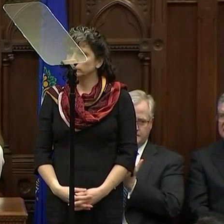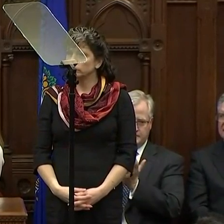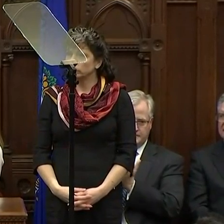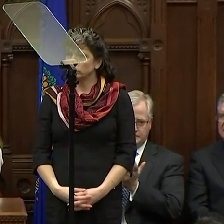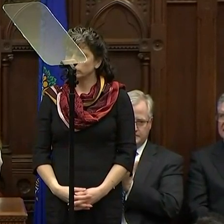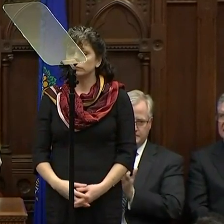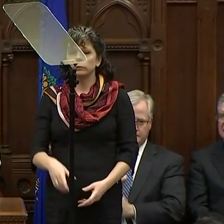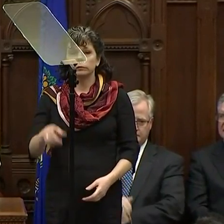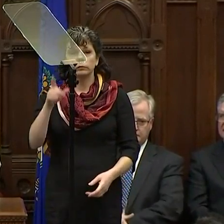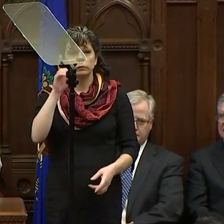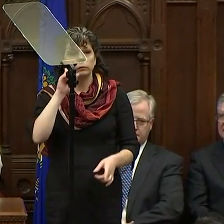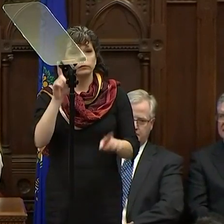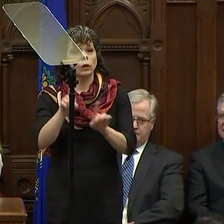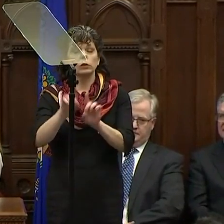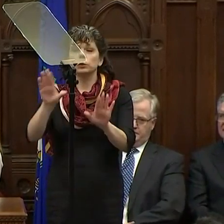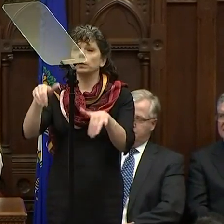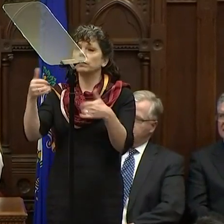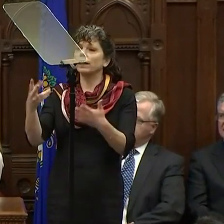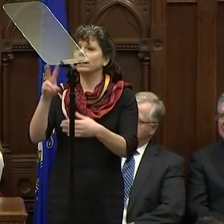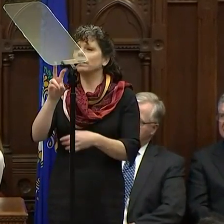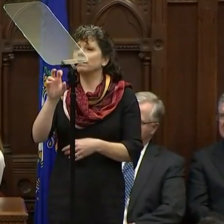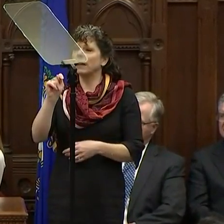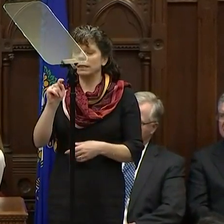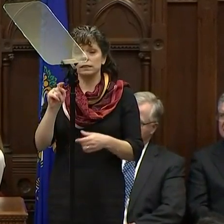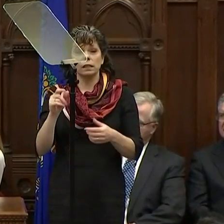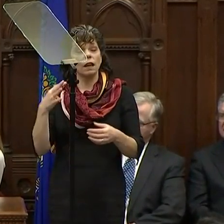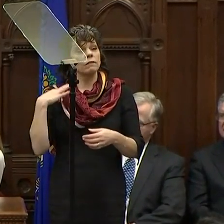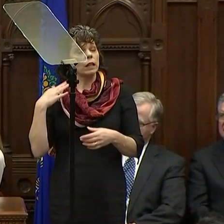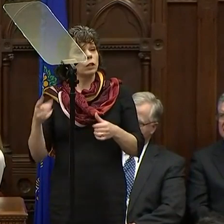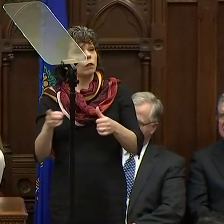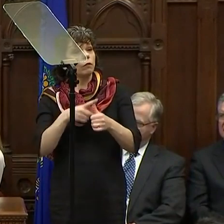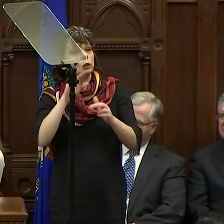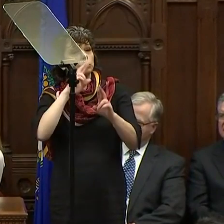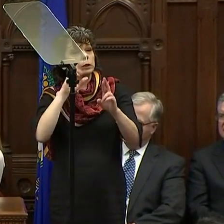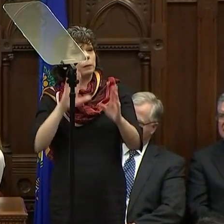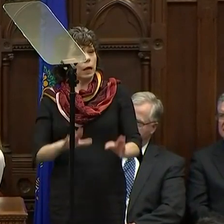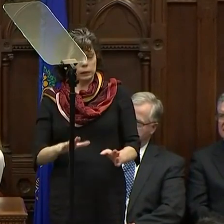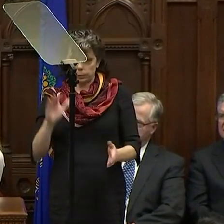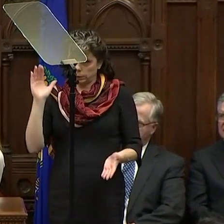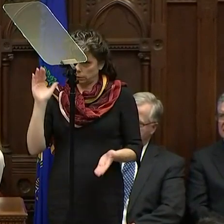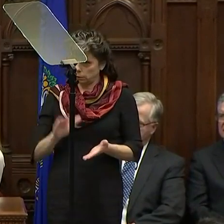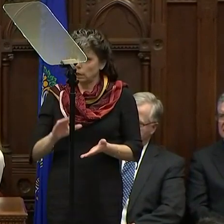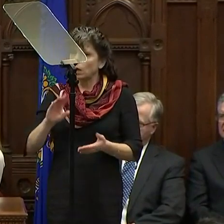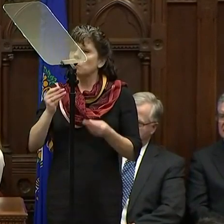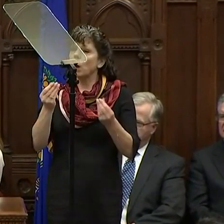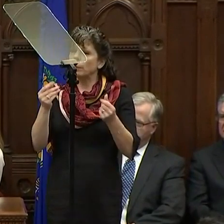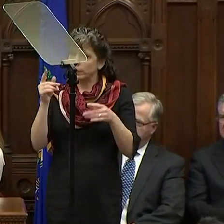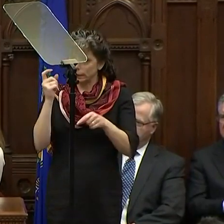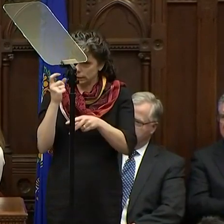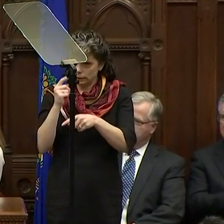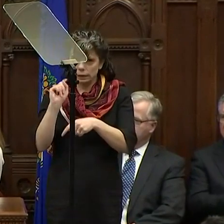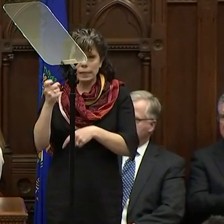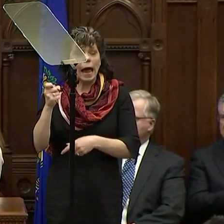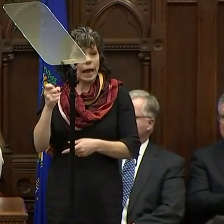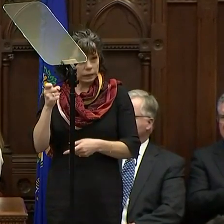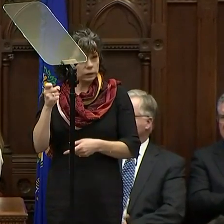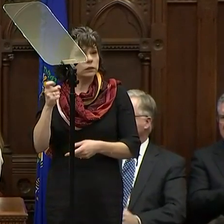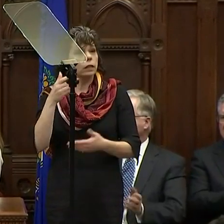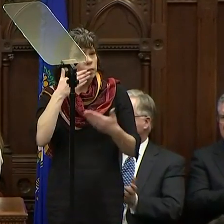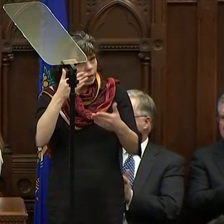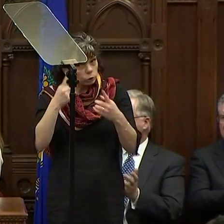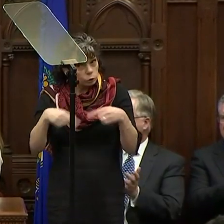And we've provided veterans and volunteer first responders with more property tax relief, thanks to you.